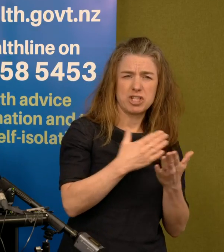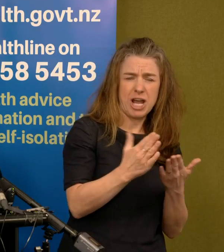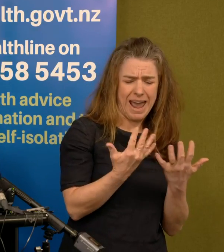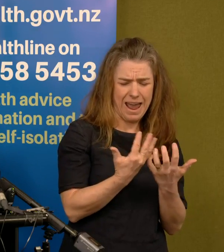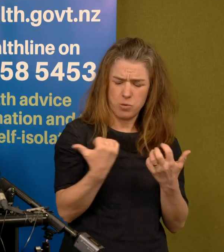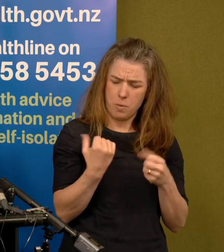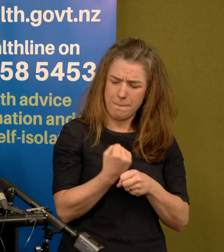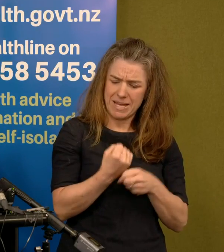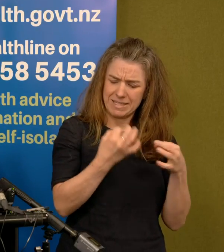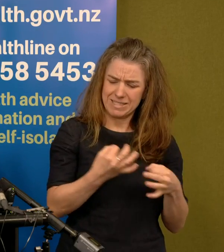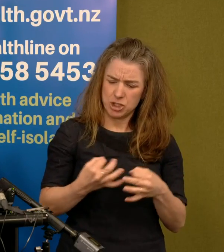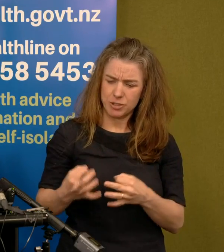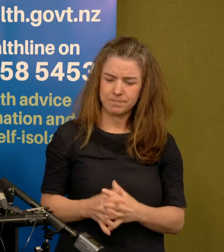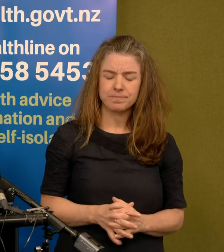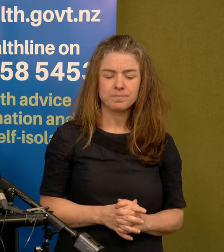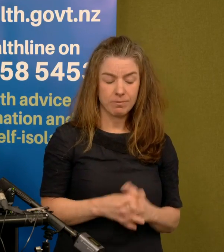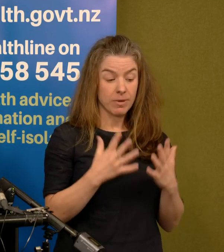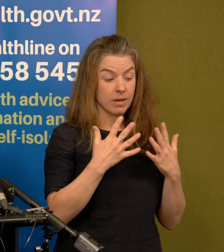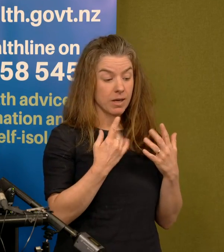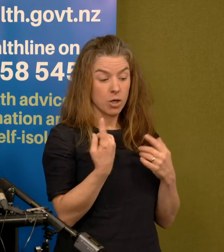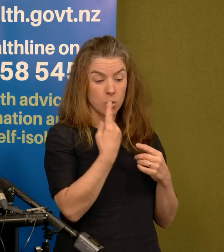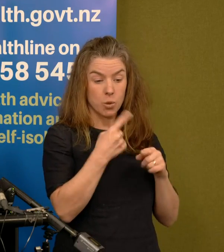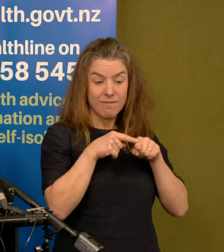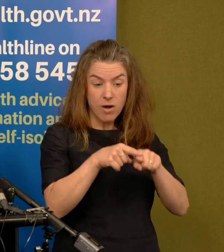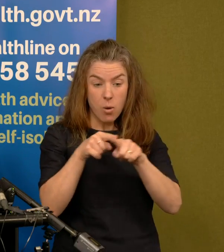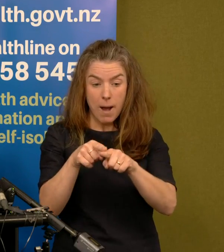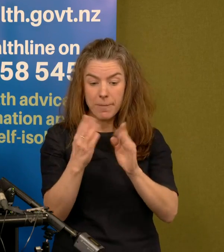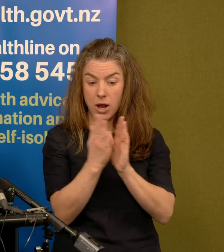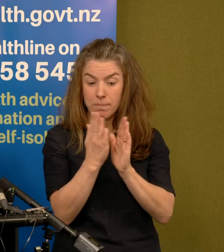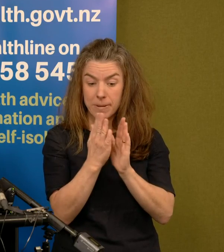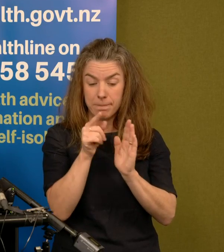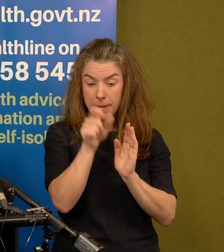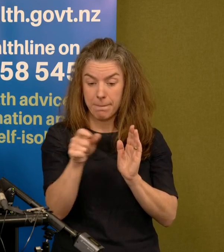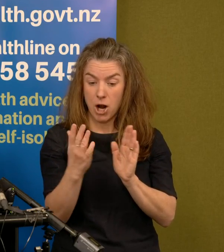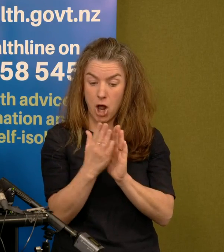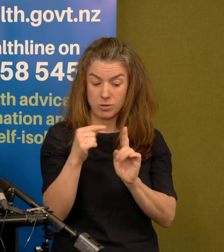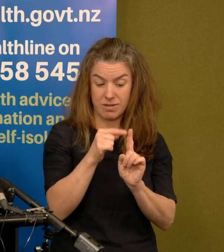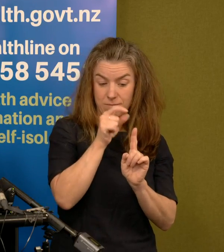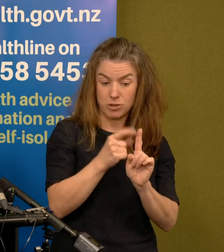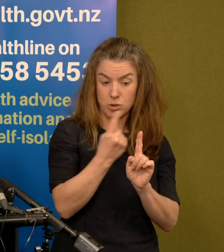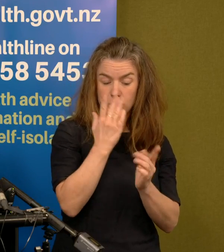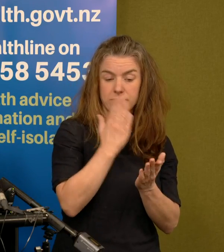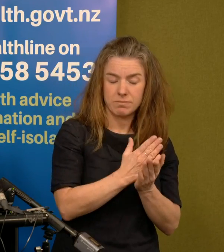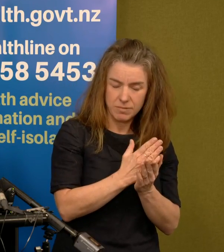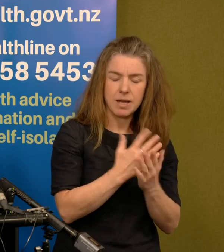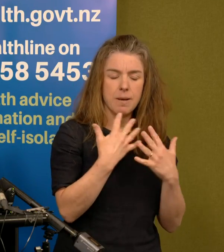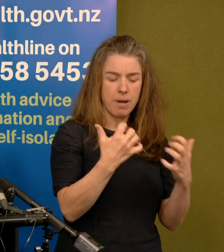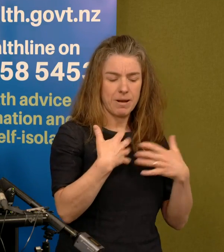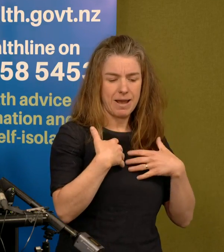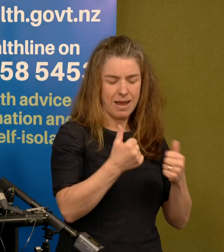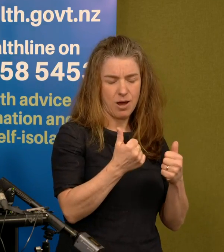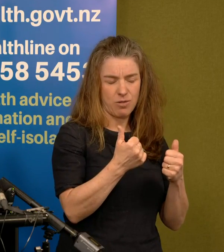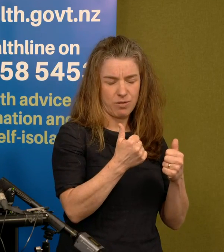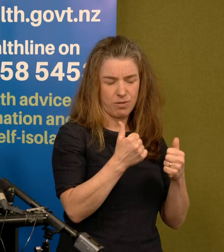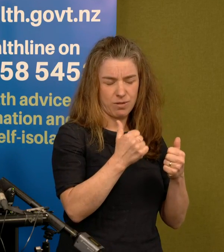things there. All the contact tracing is done by the public health units, as with any communicable disease, and they have really well-established protocols. So even